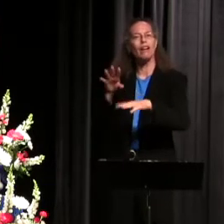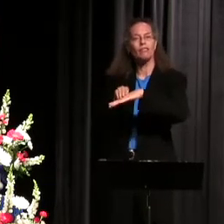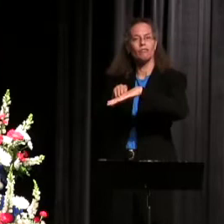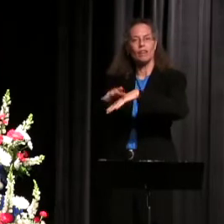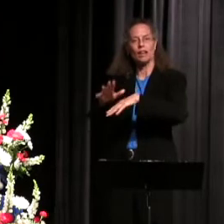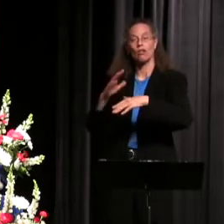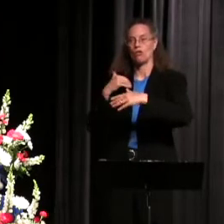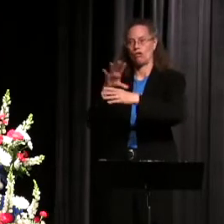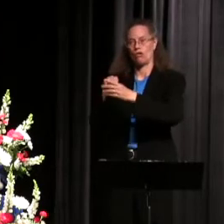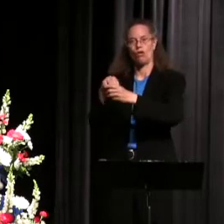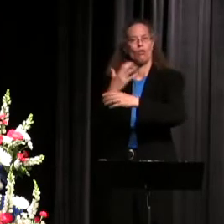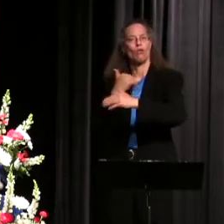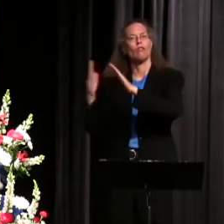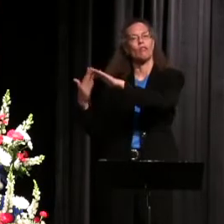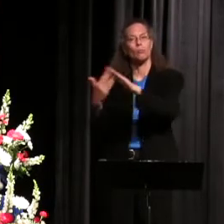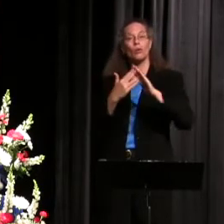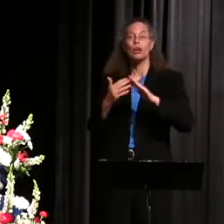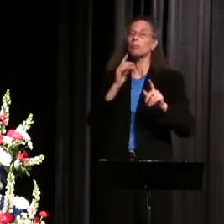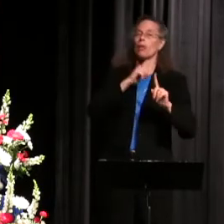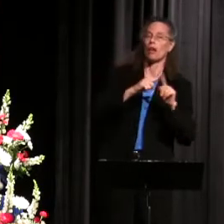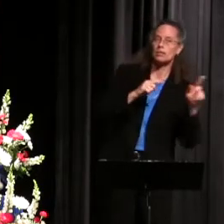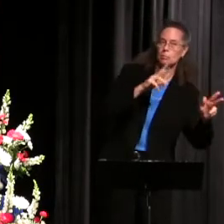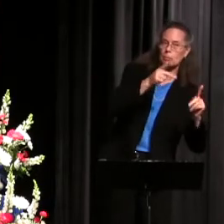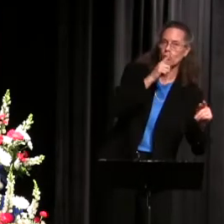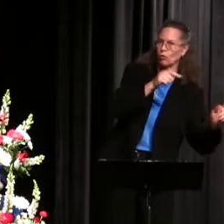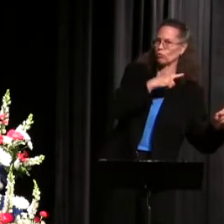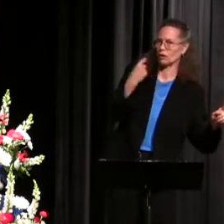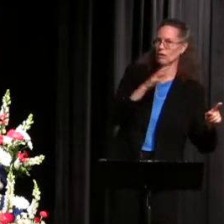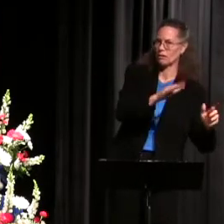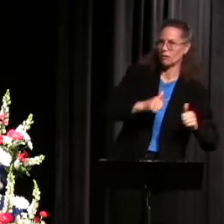and support the individuals who have risked their lives to help.